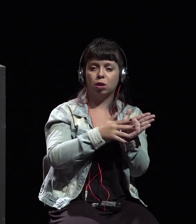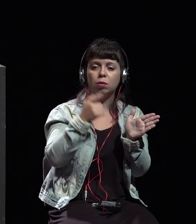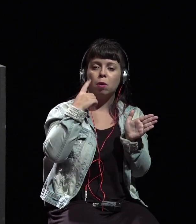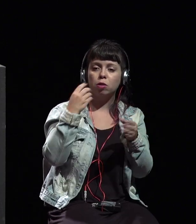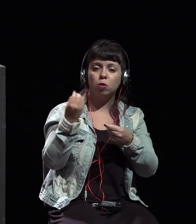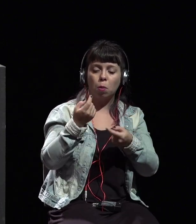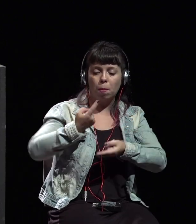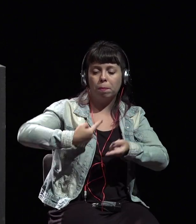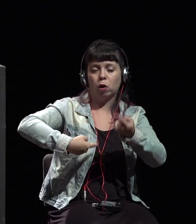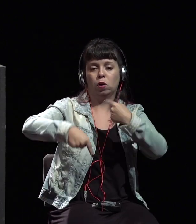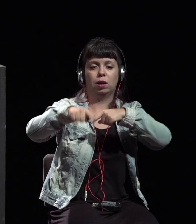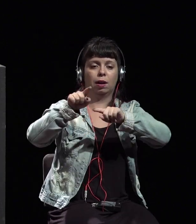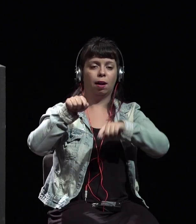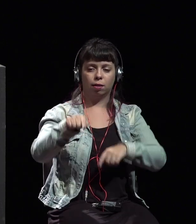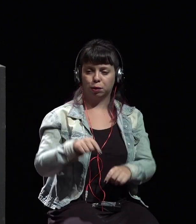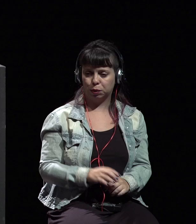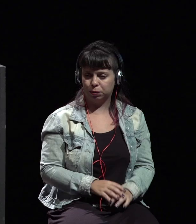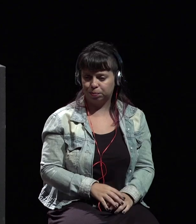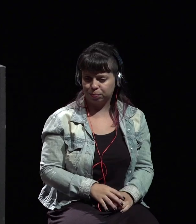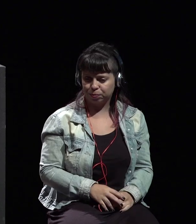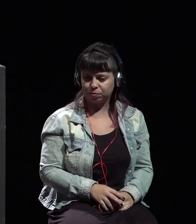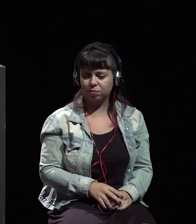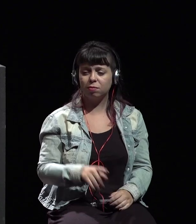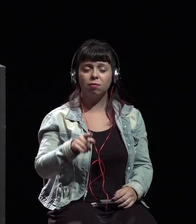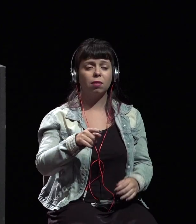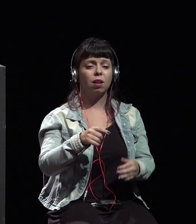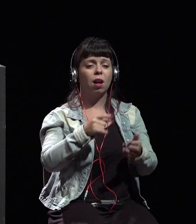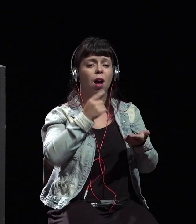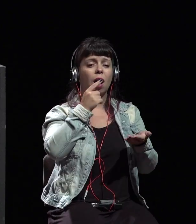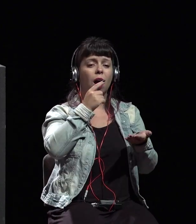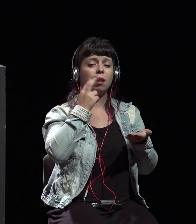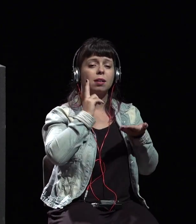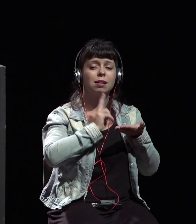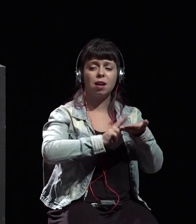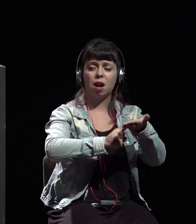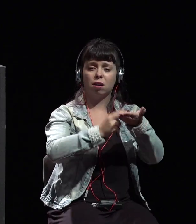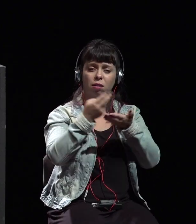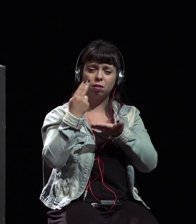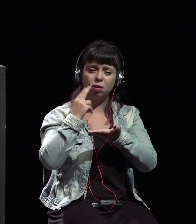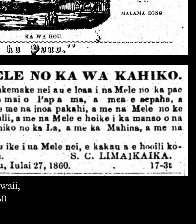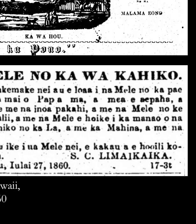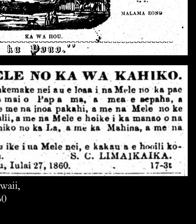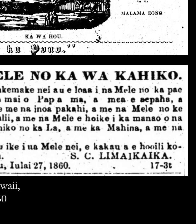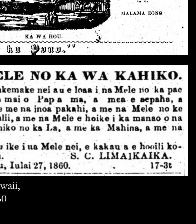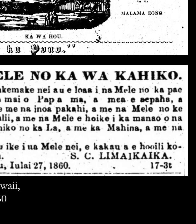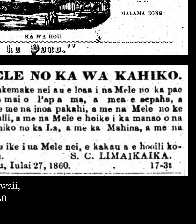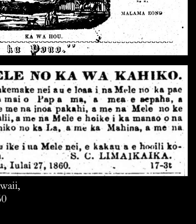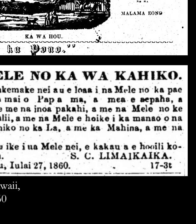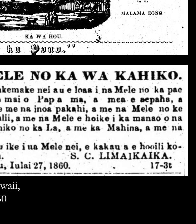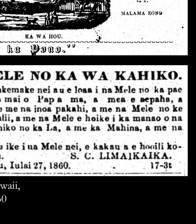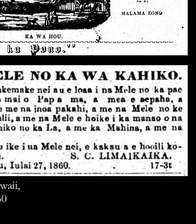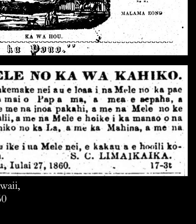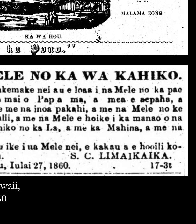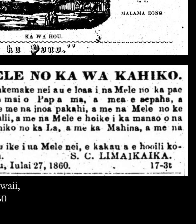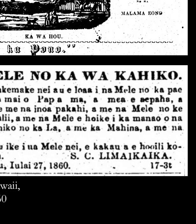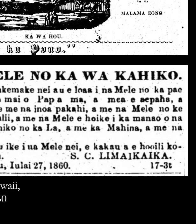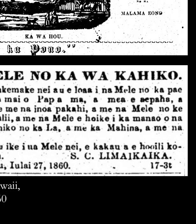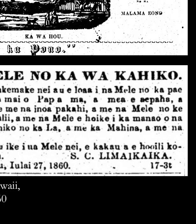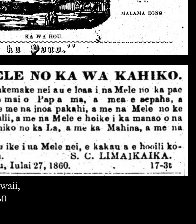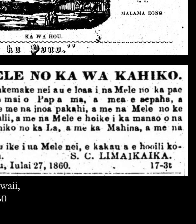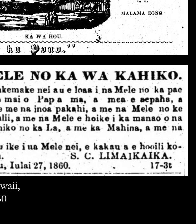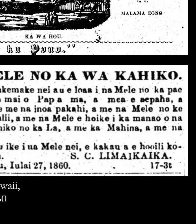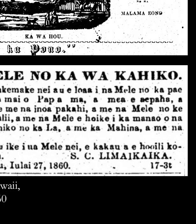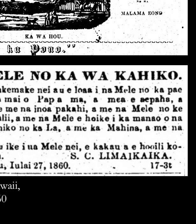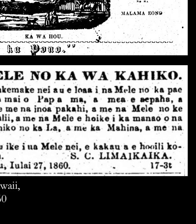These letters appear to be responses to 2 calls that Samuel Chapman Armstrong placed in 1860 in Kahai, Hawaii, a newspaper published